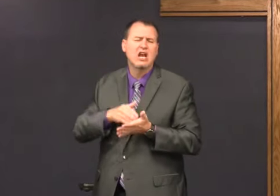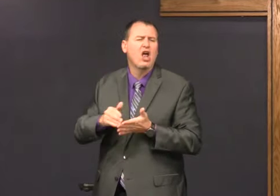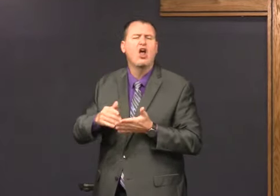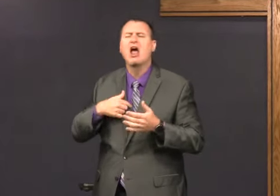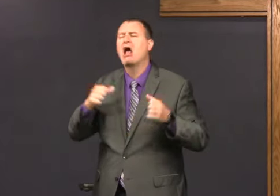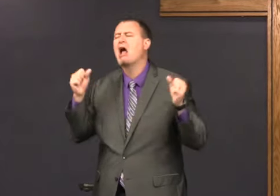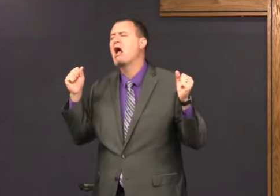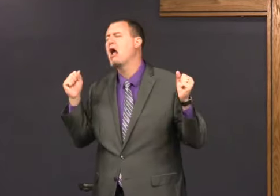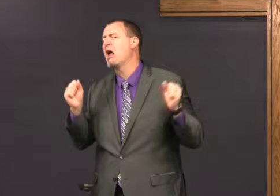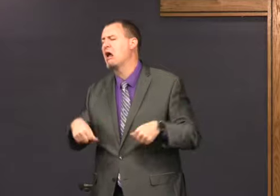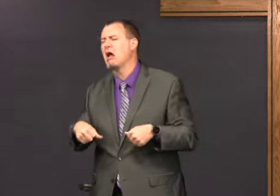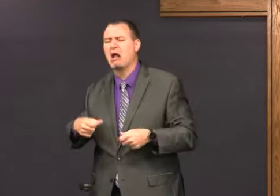a billionaire.